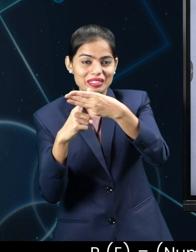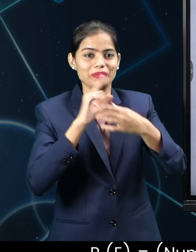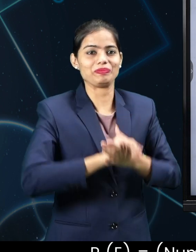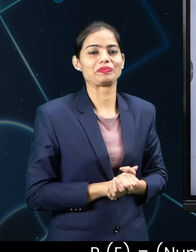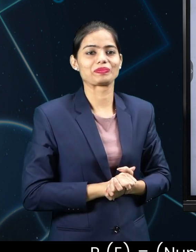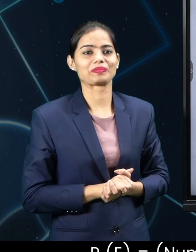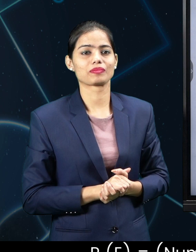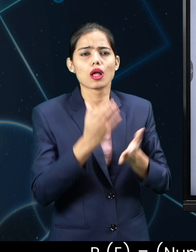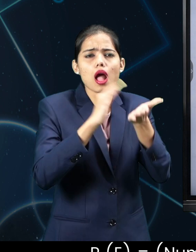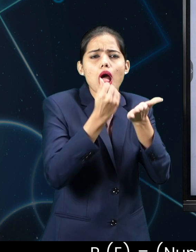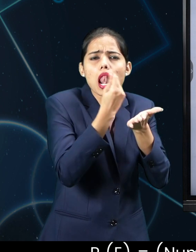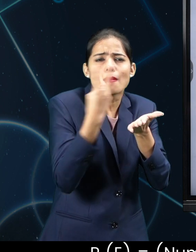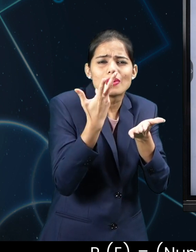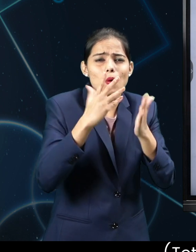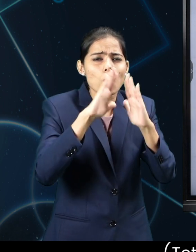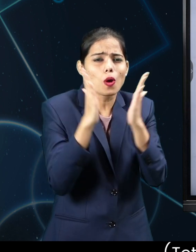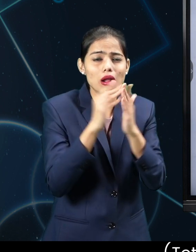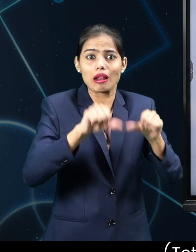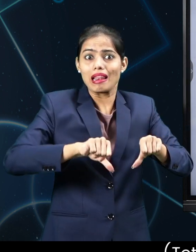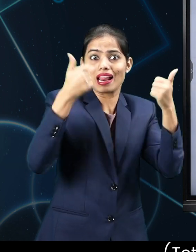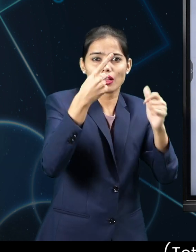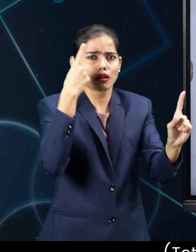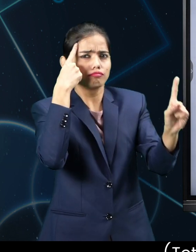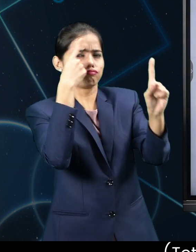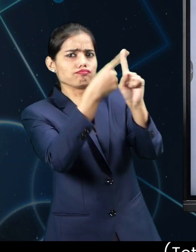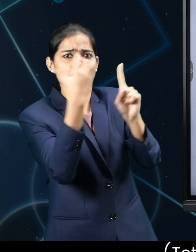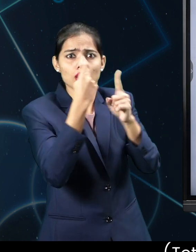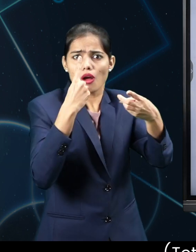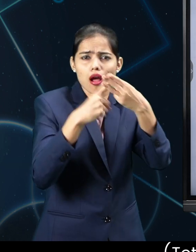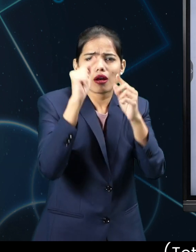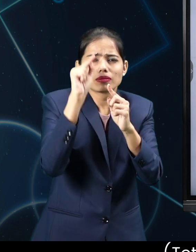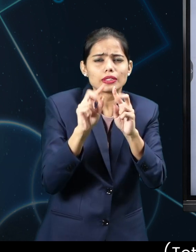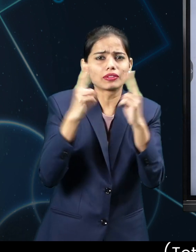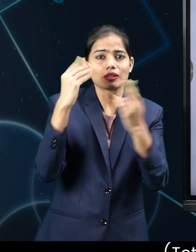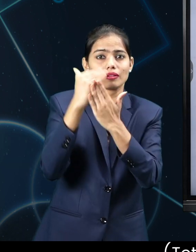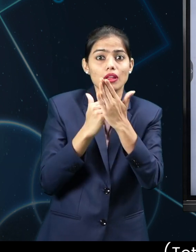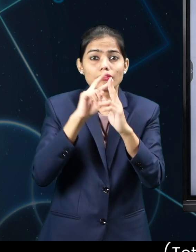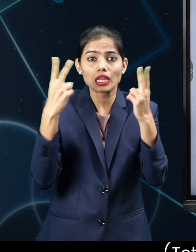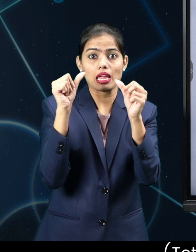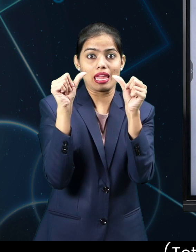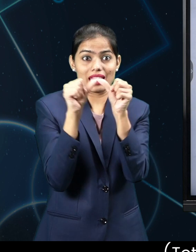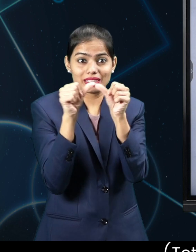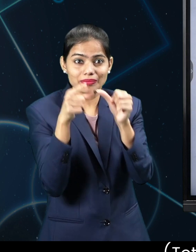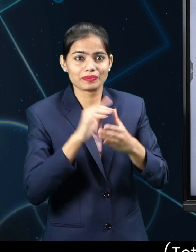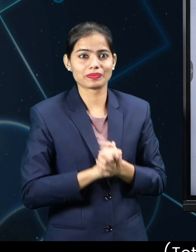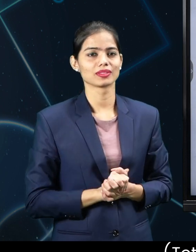favorable outcomes for event A by total number of possible outcomes.